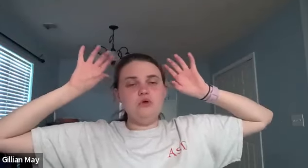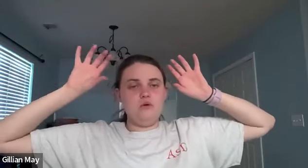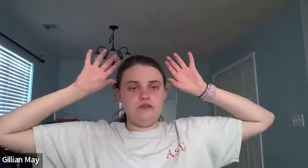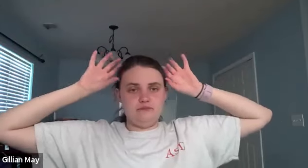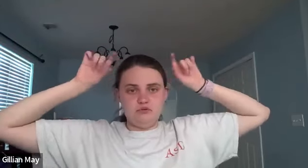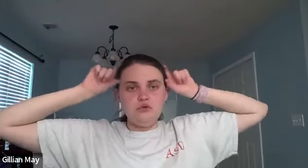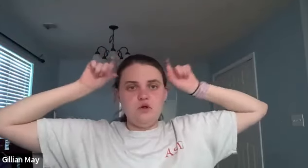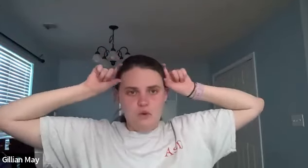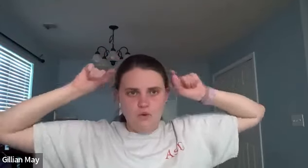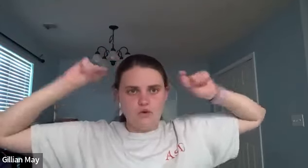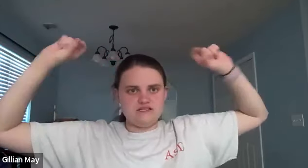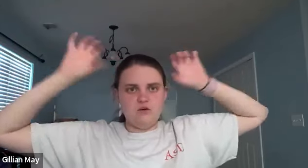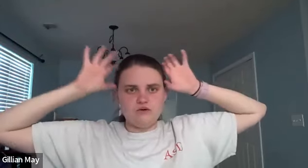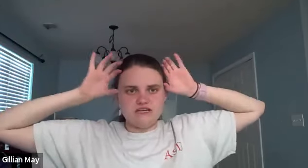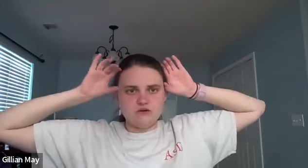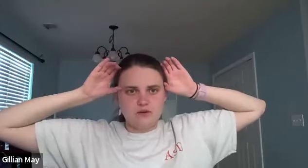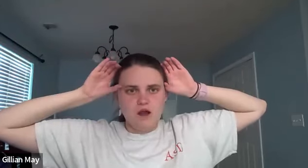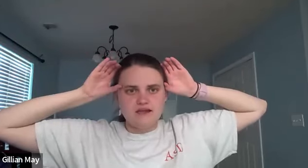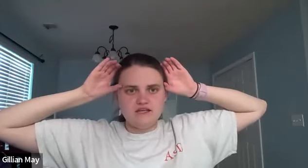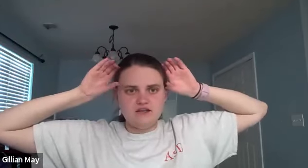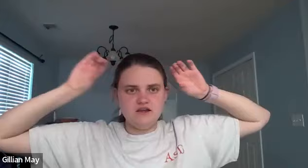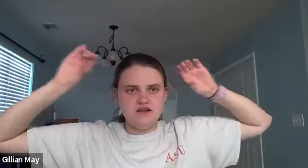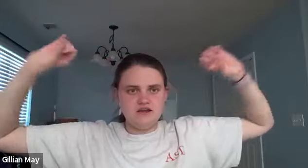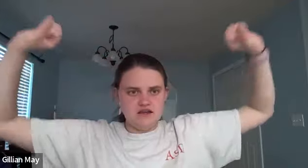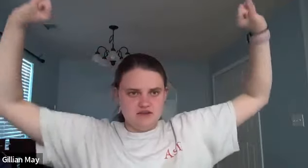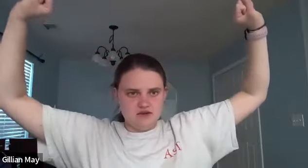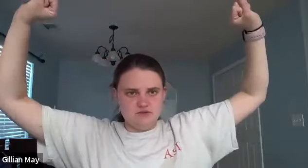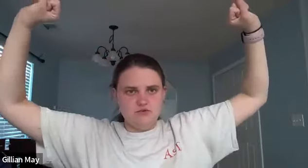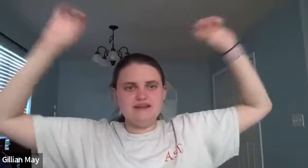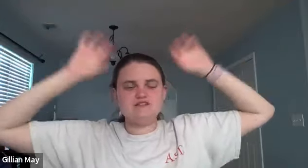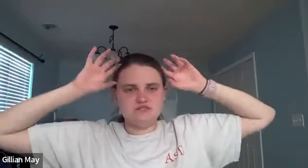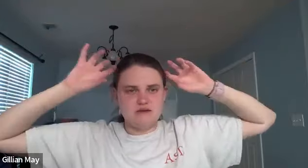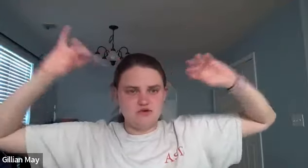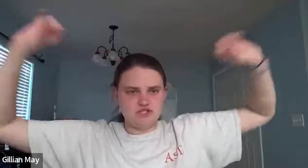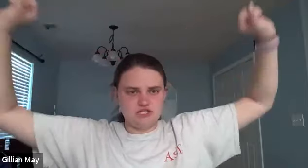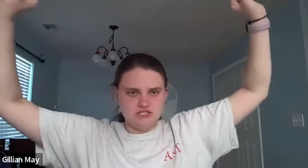bull horns, like horns that are like wide here and they come to a point. It's almost that motion.